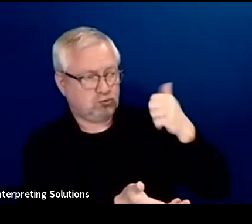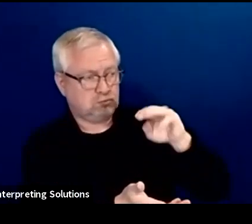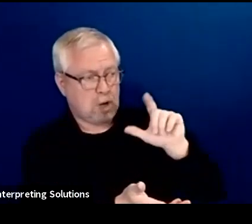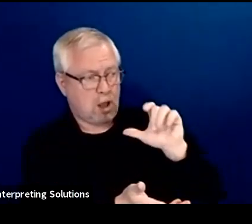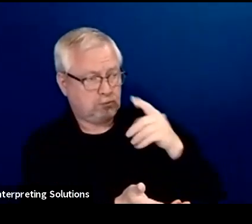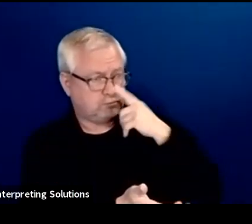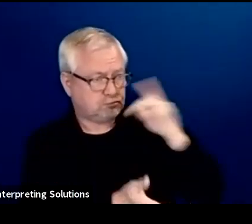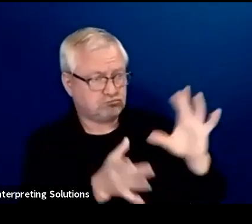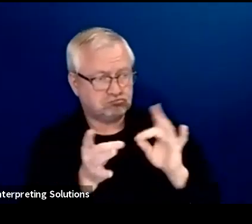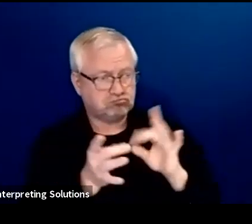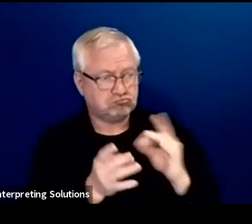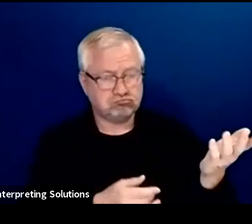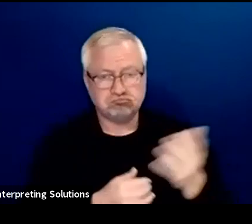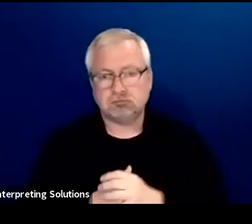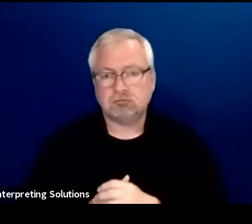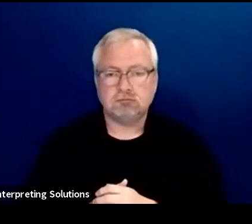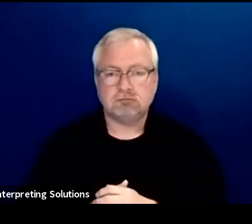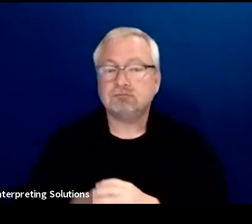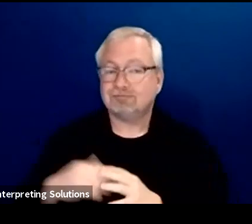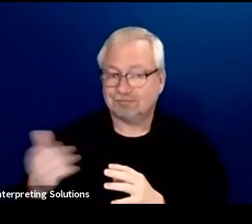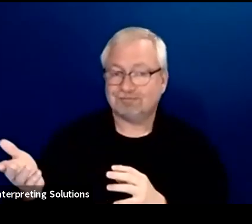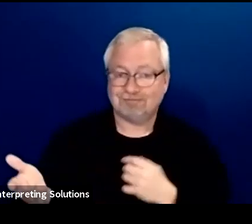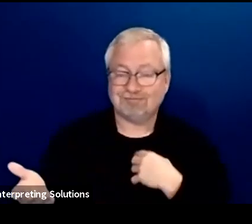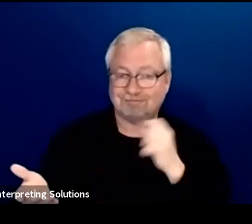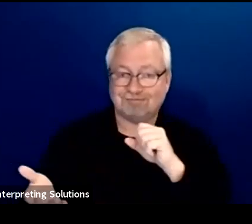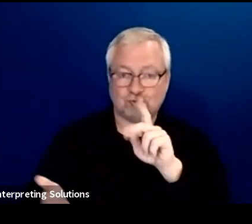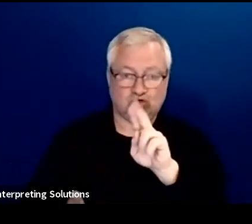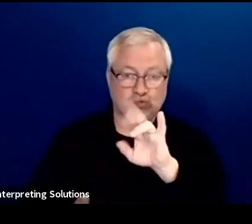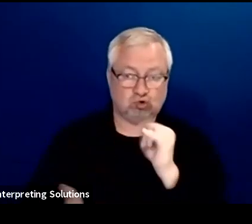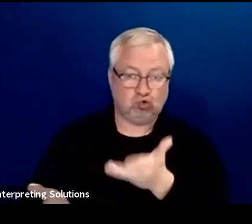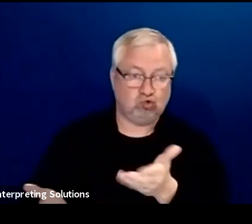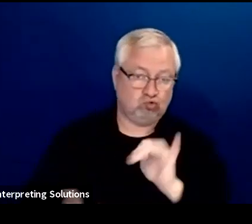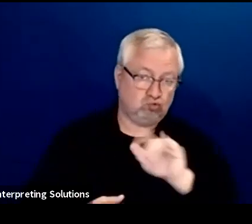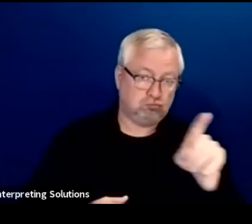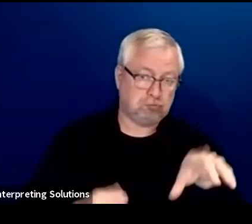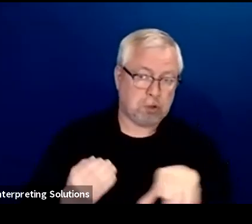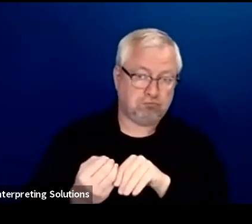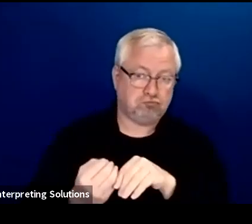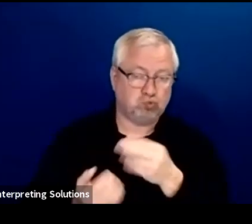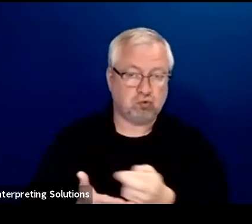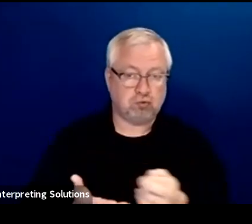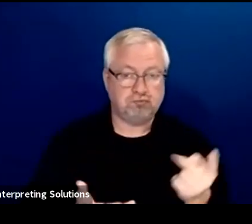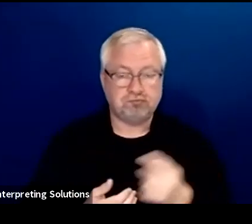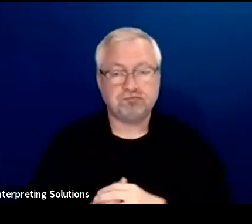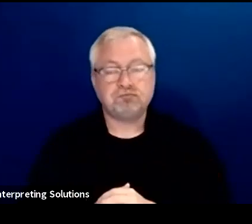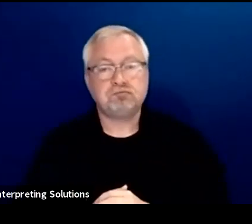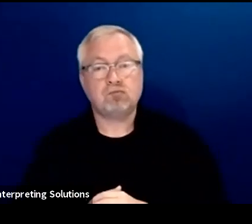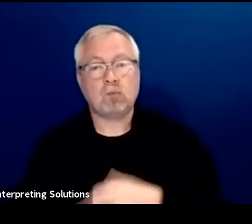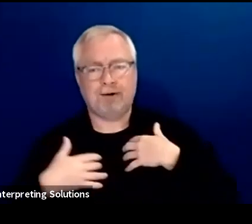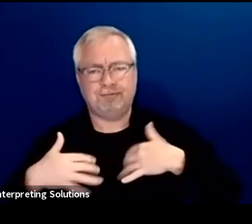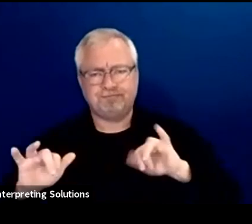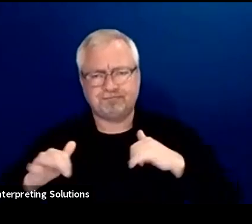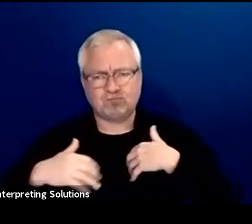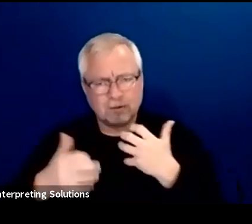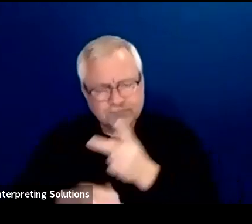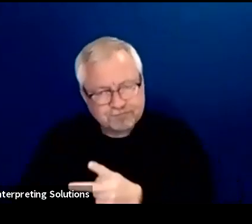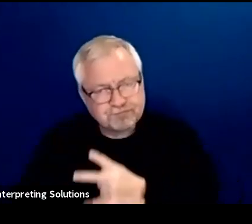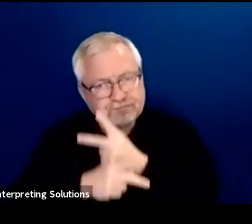as usual as an additional resource. I think we still want to be careful about not getting